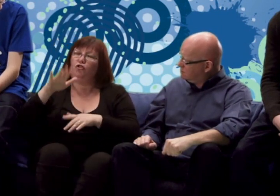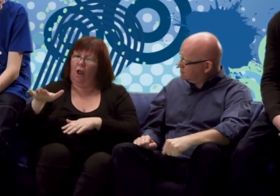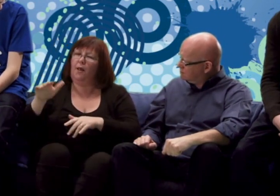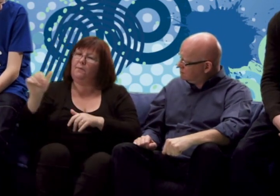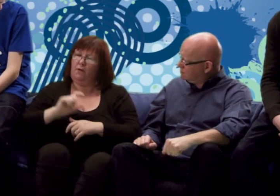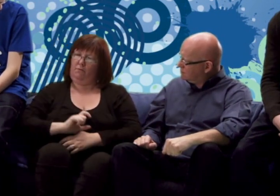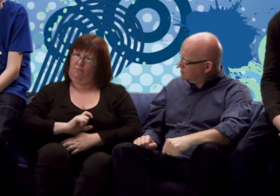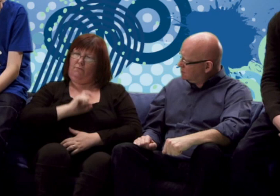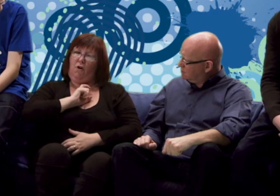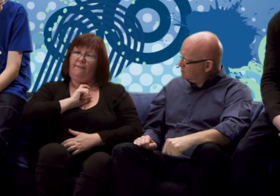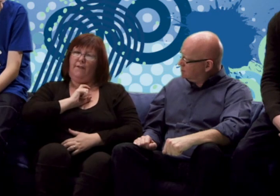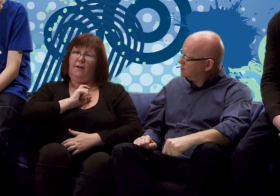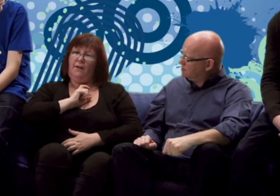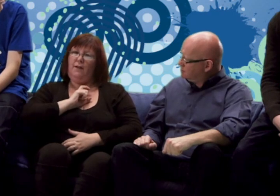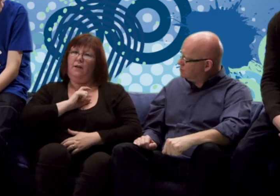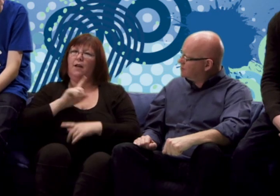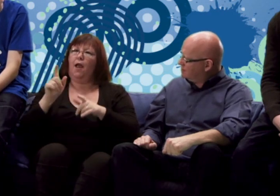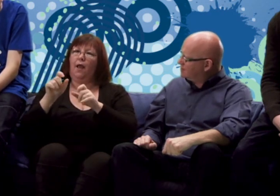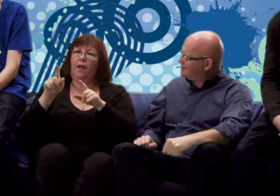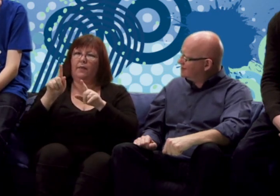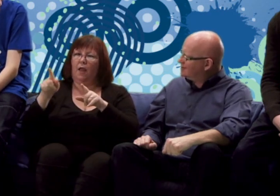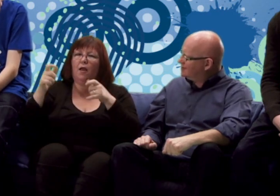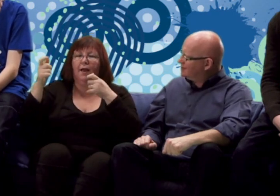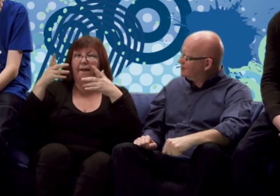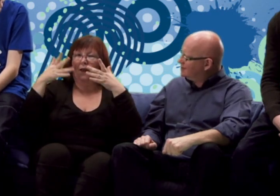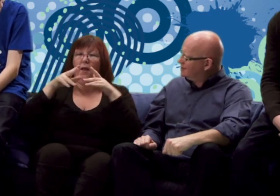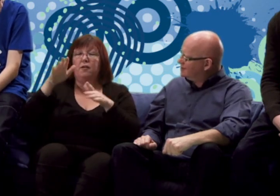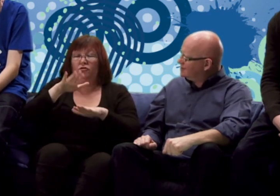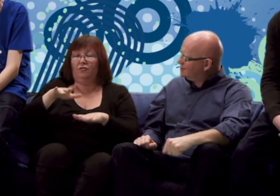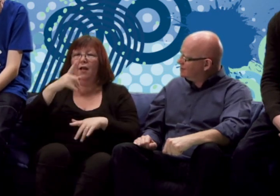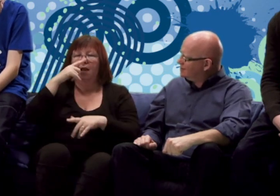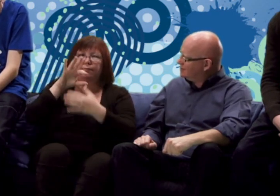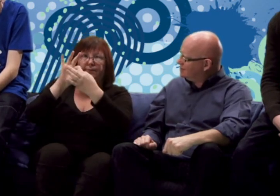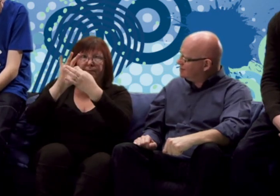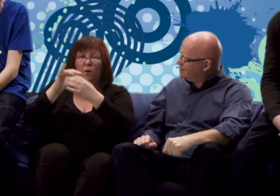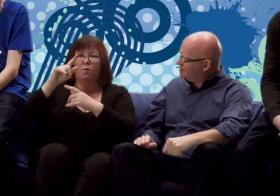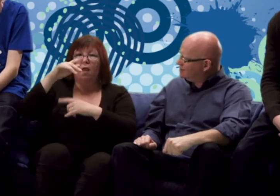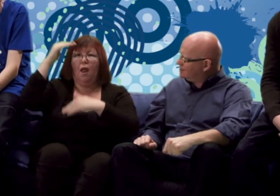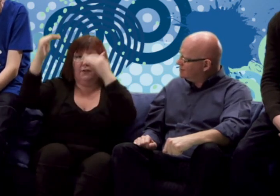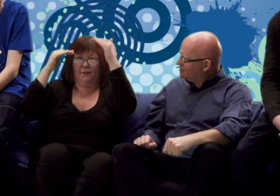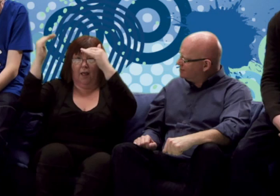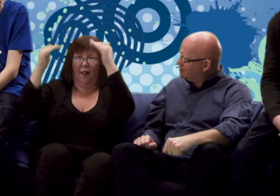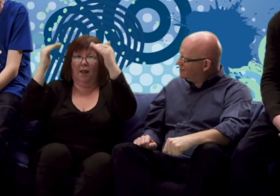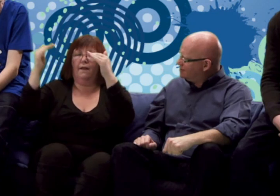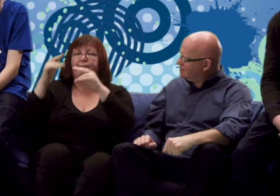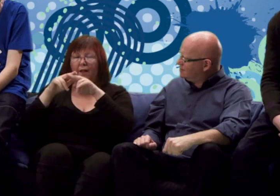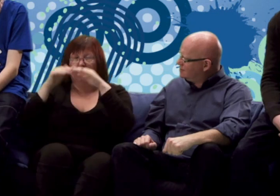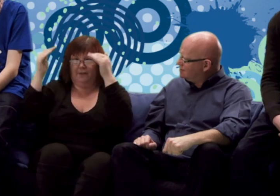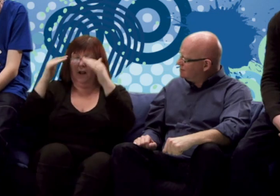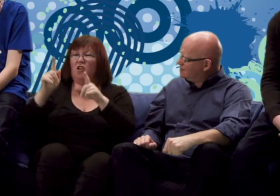patient. The child must grow in confidence, and to do that you have to strike up a rapport with the adults and other children around them.